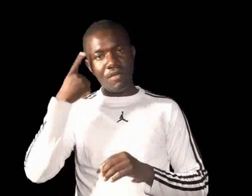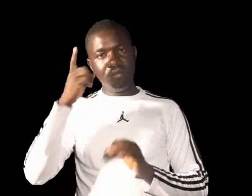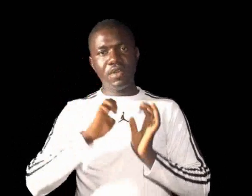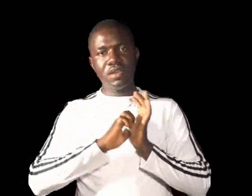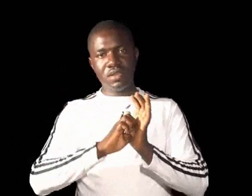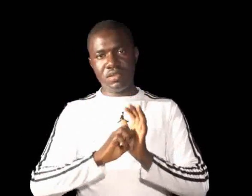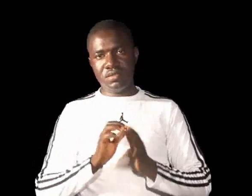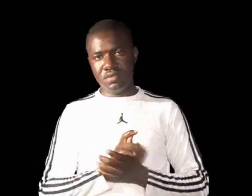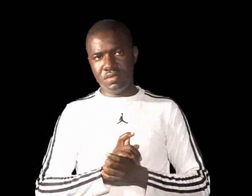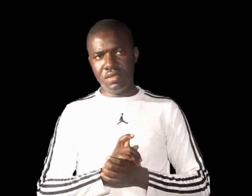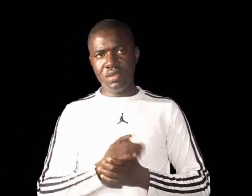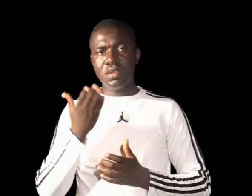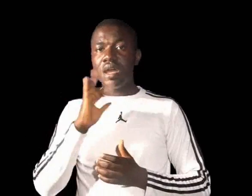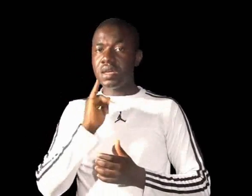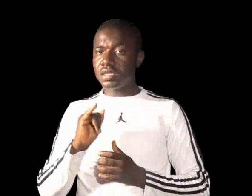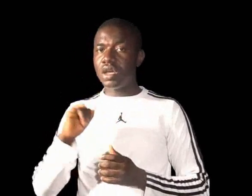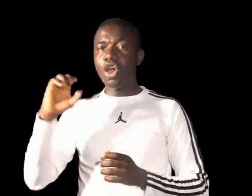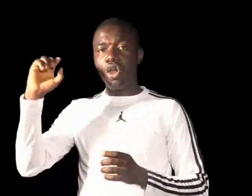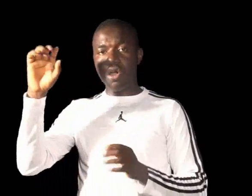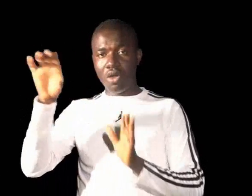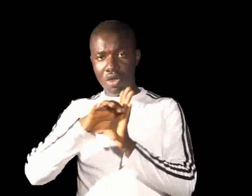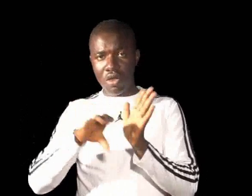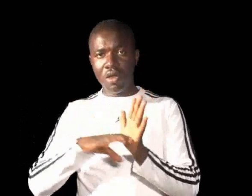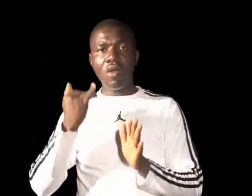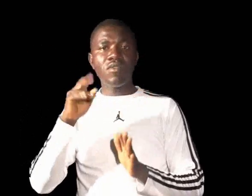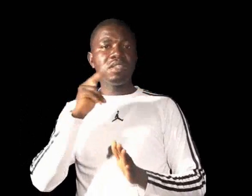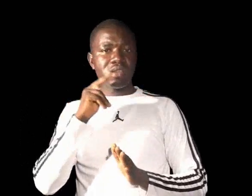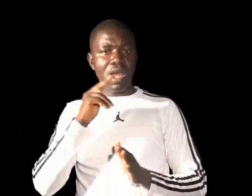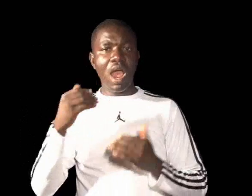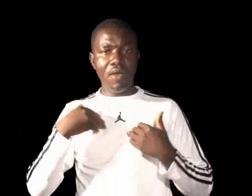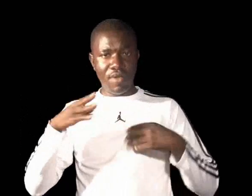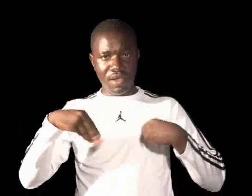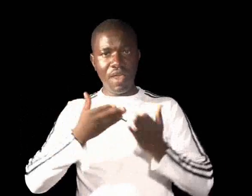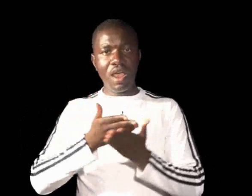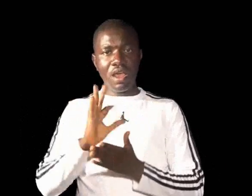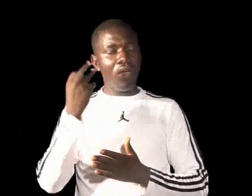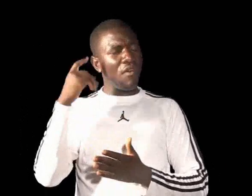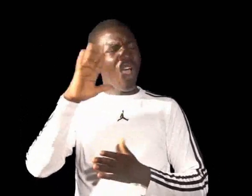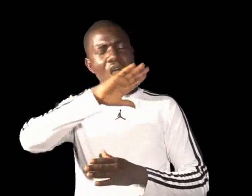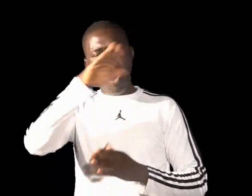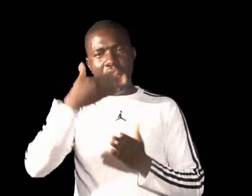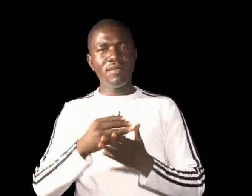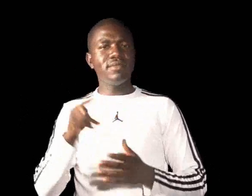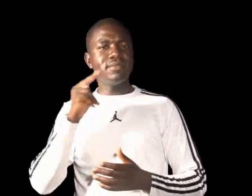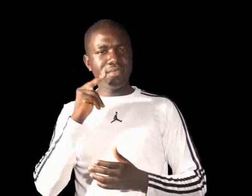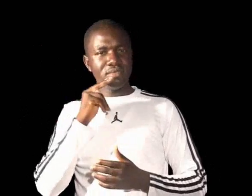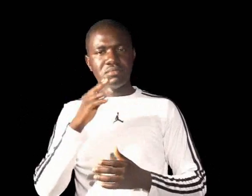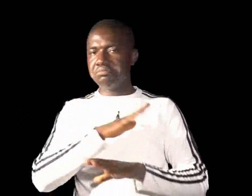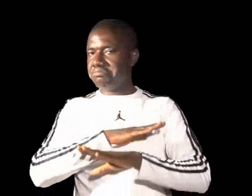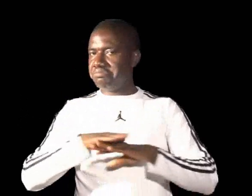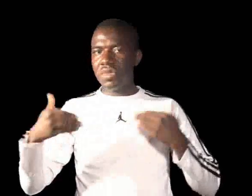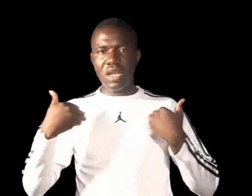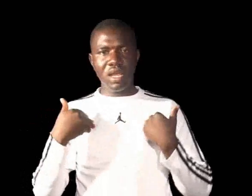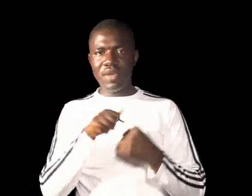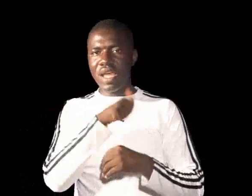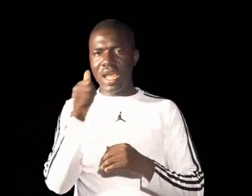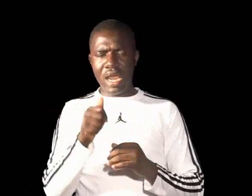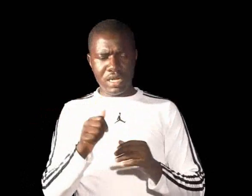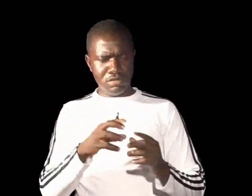instance, although the 1999 Constitution of Nigeria guarantees the fundamental rights of every Nigerian, it does not have any